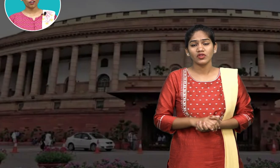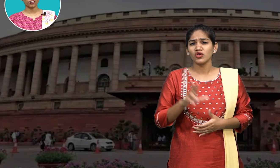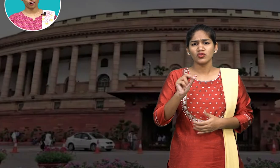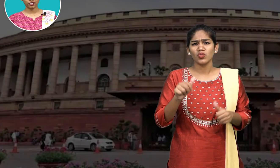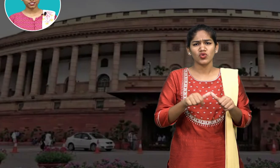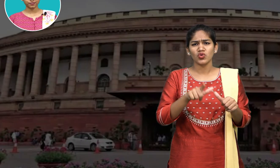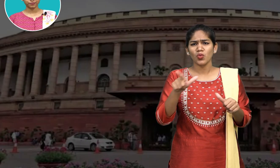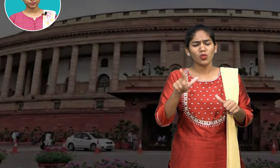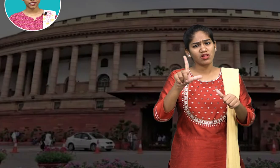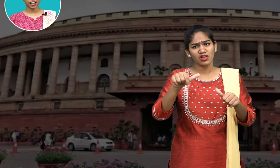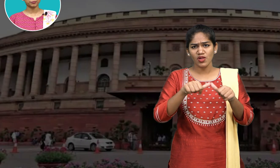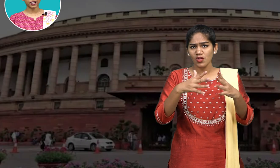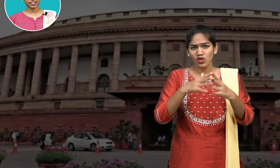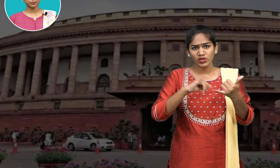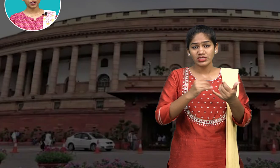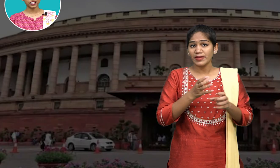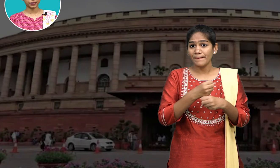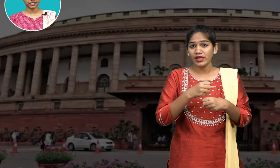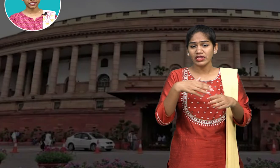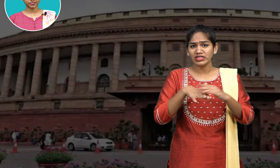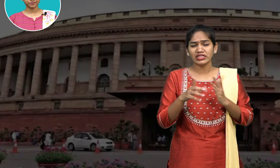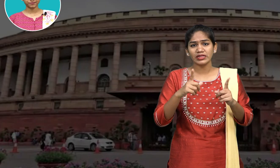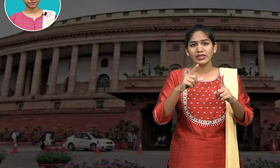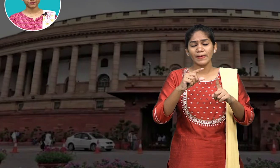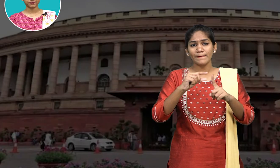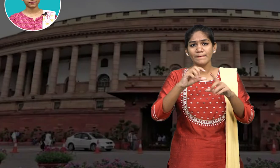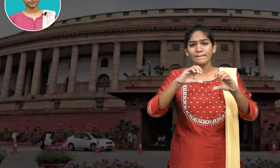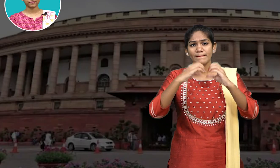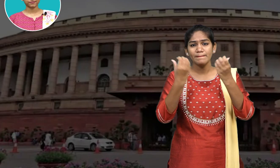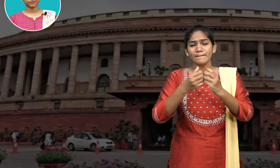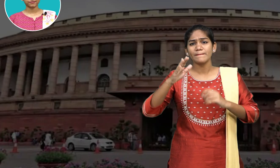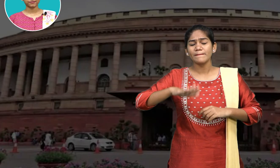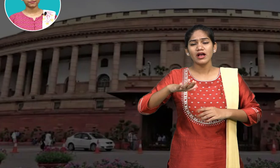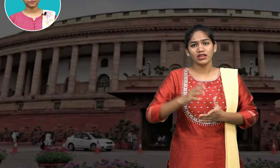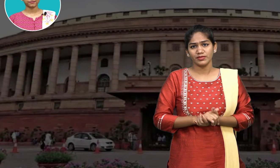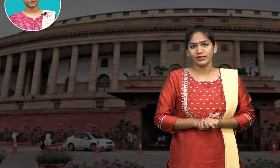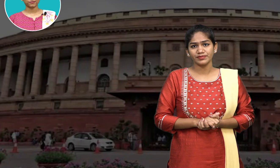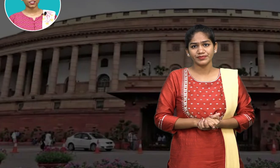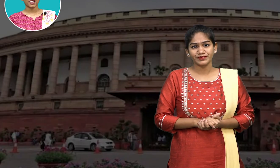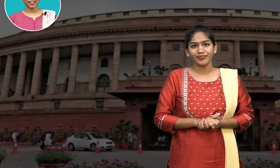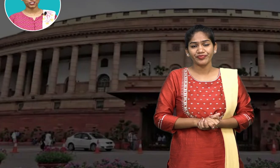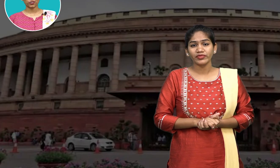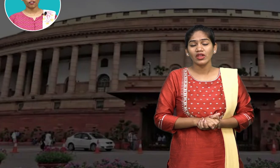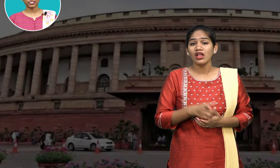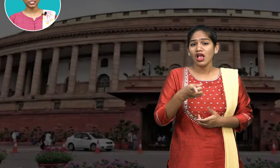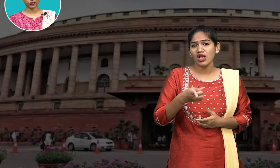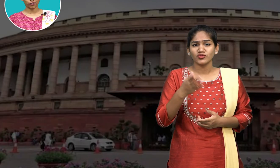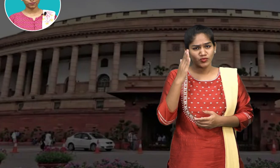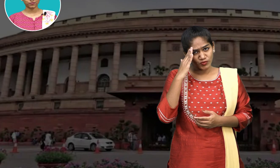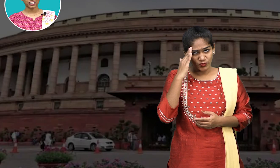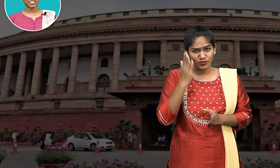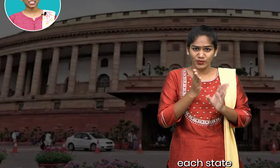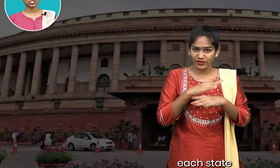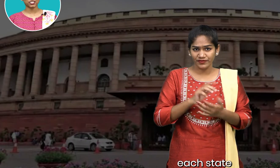Not all laws are made in Parliament. As you already